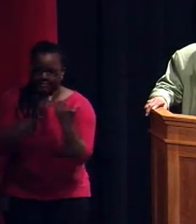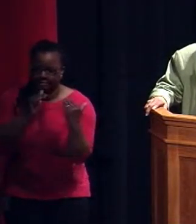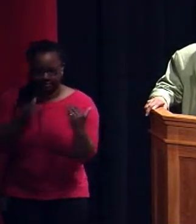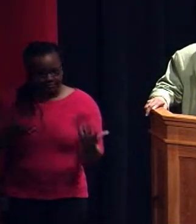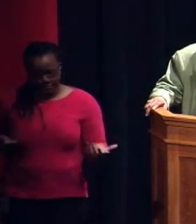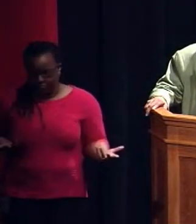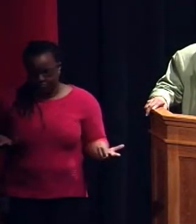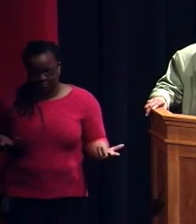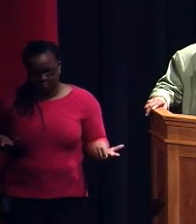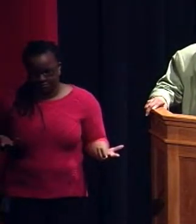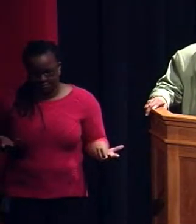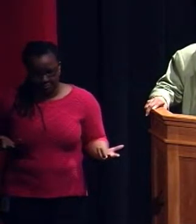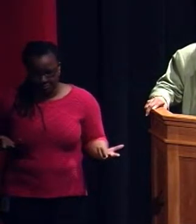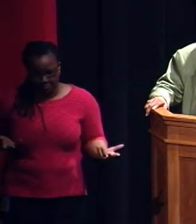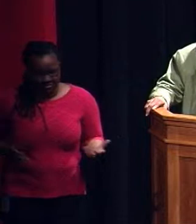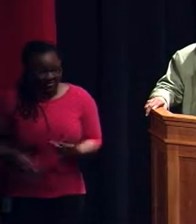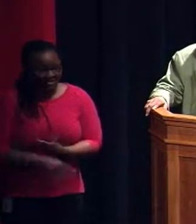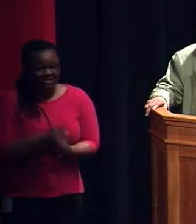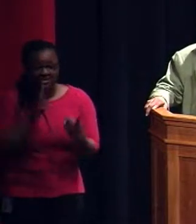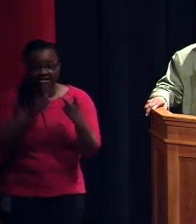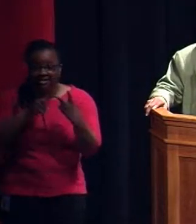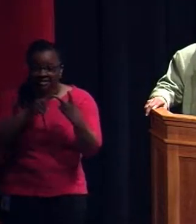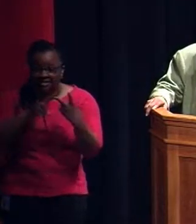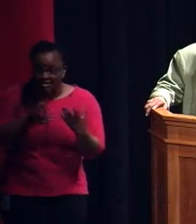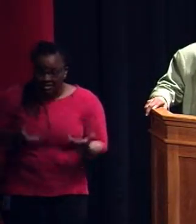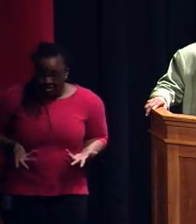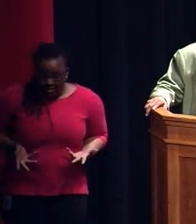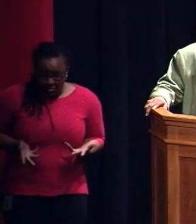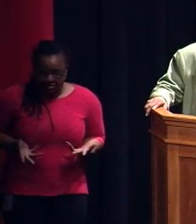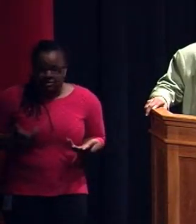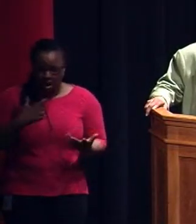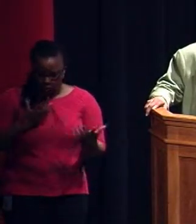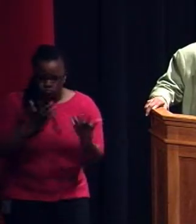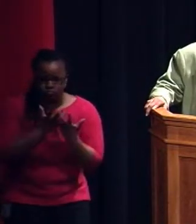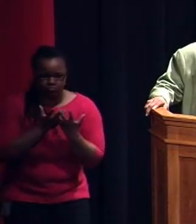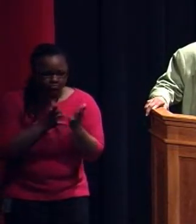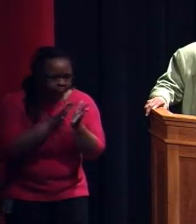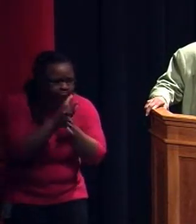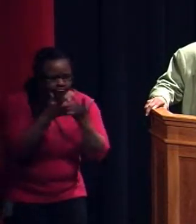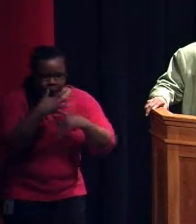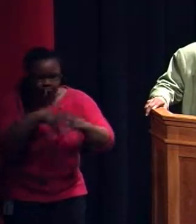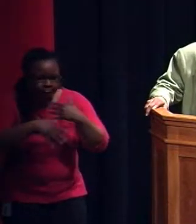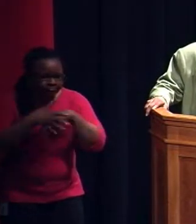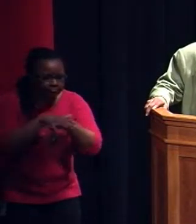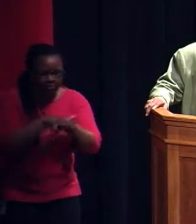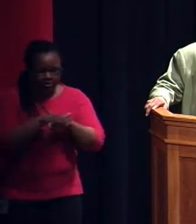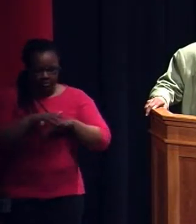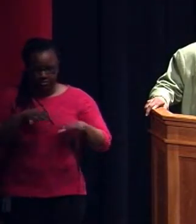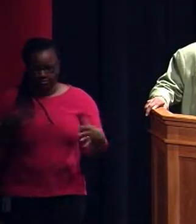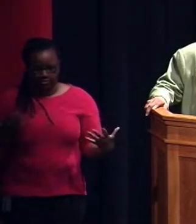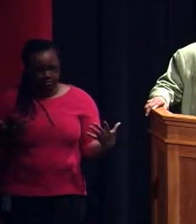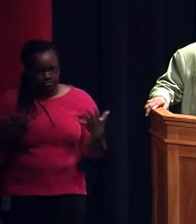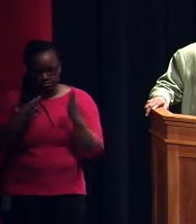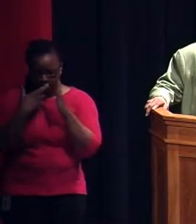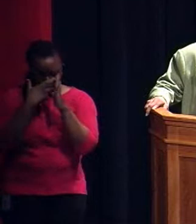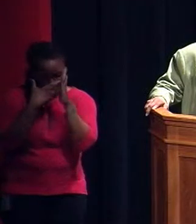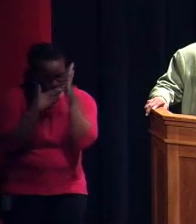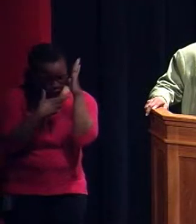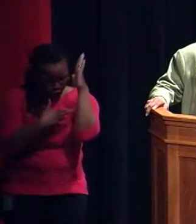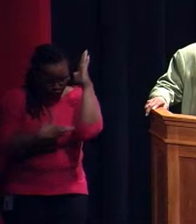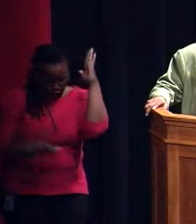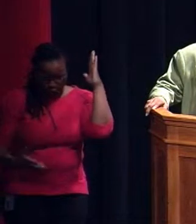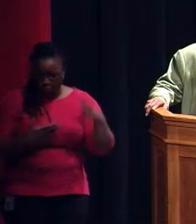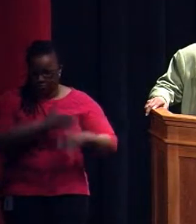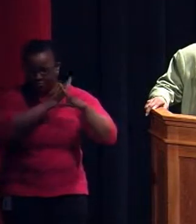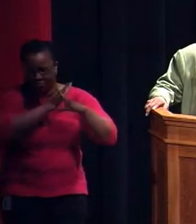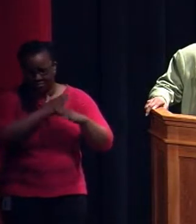that wasn't going to happen. B, you want it to fit in. Well, there were about 2,000 rules and regulations that were going